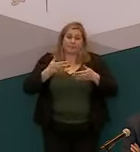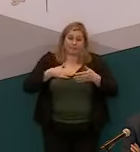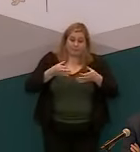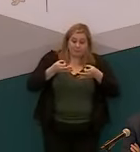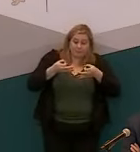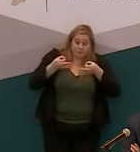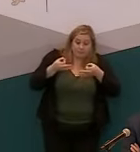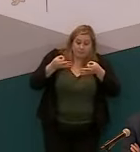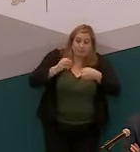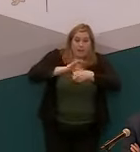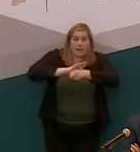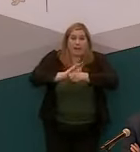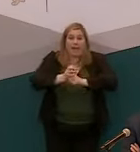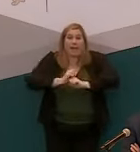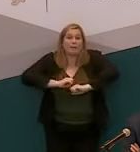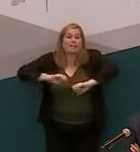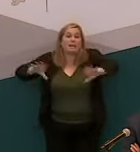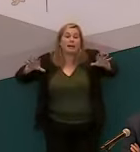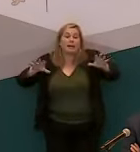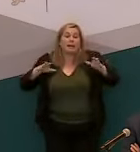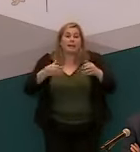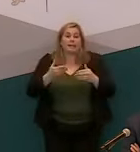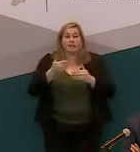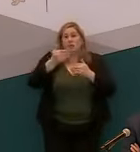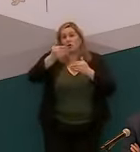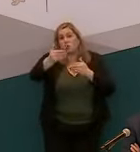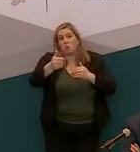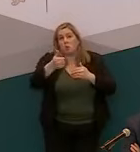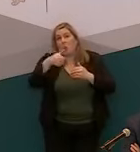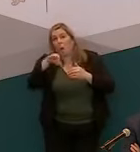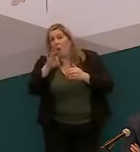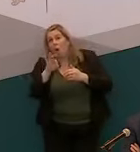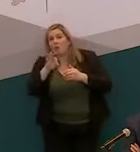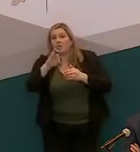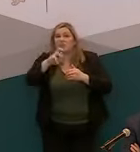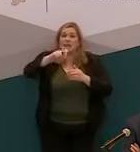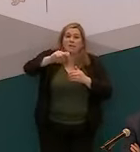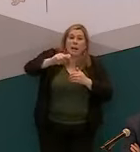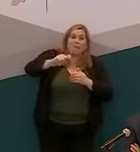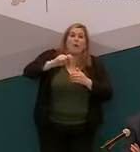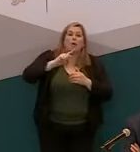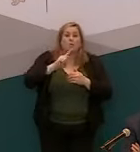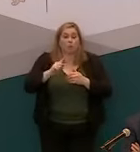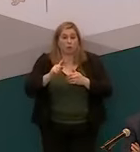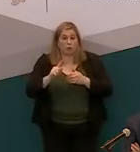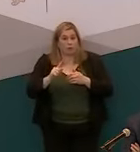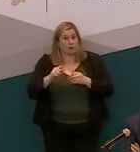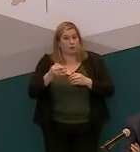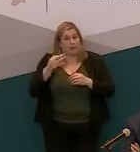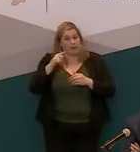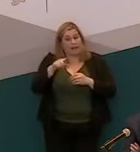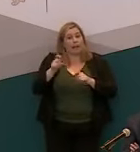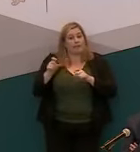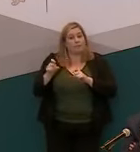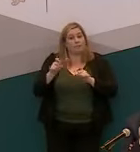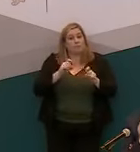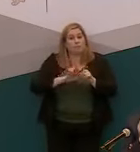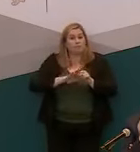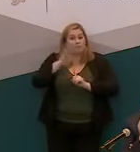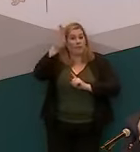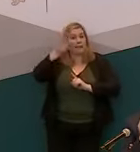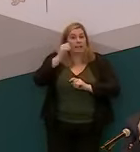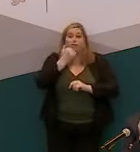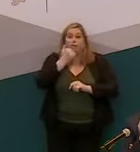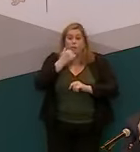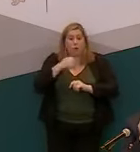greatly, well out into the August-September period. But even at that number, the peak number of cases